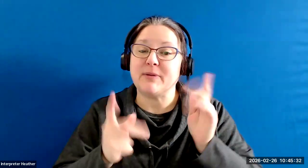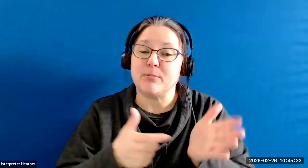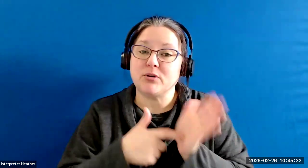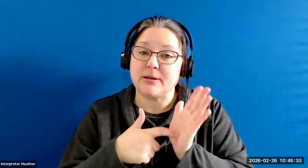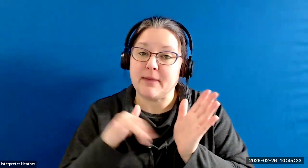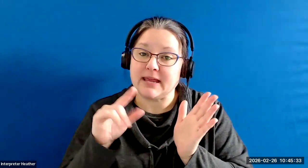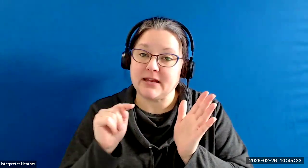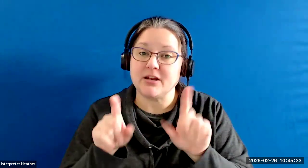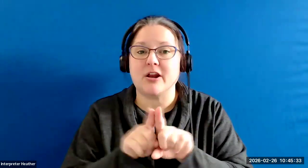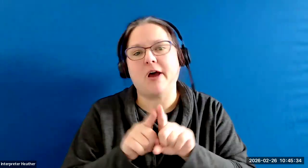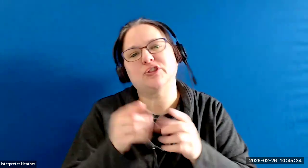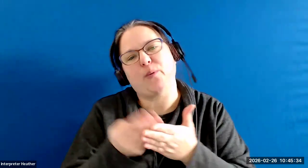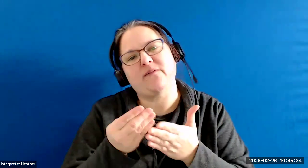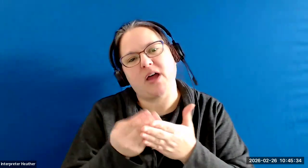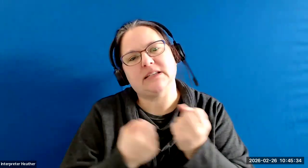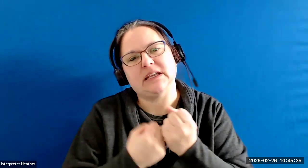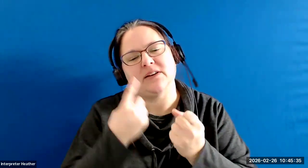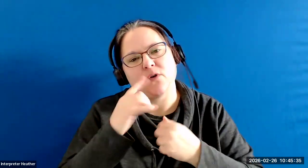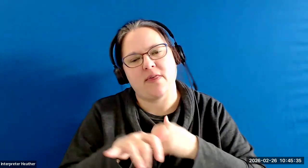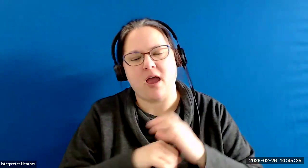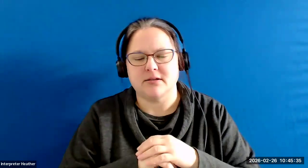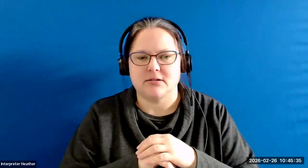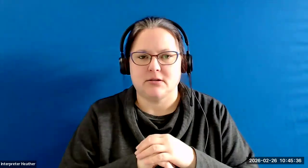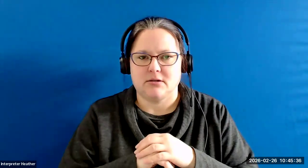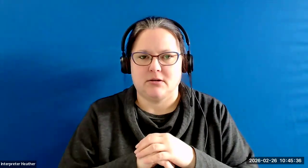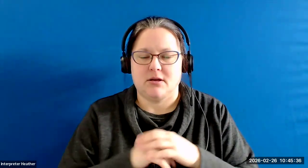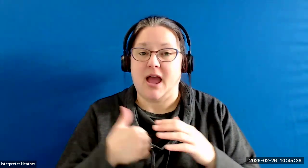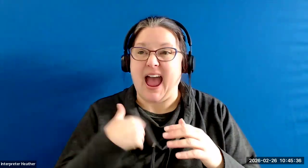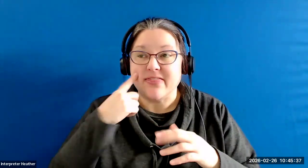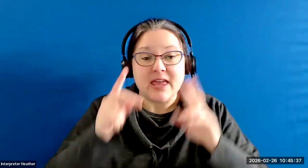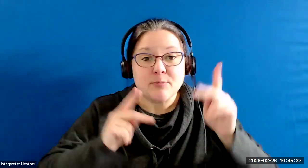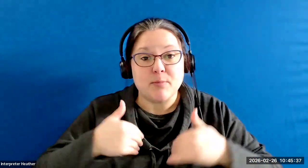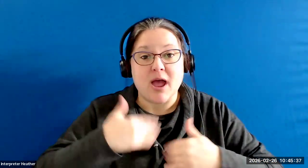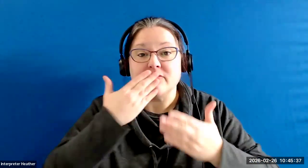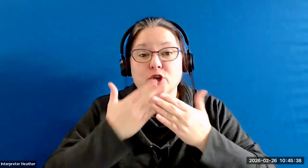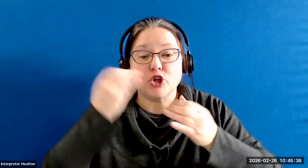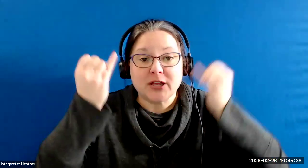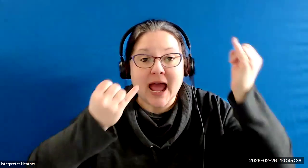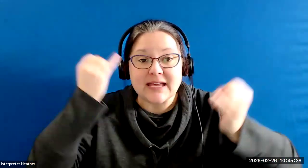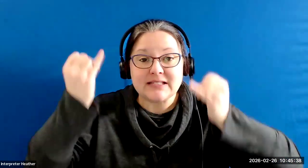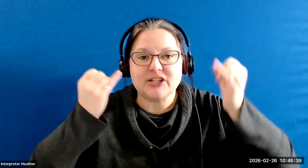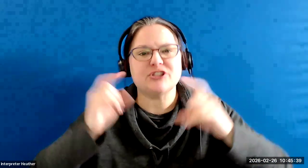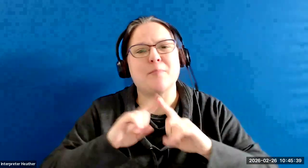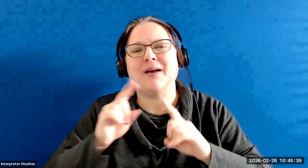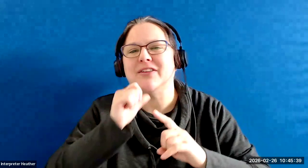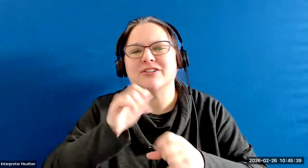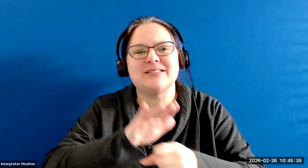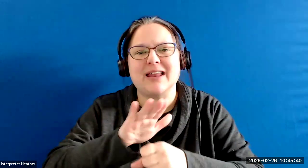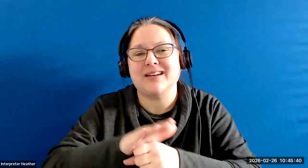and also funding for it. So there are a lot of great ideas out here. There just isn't a whole lot